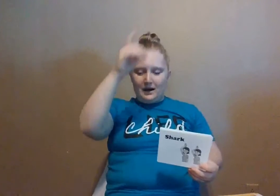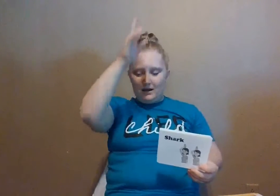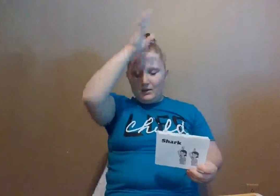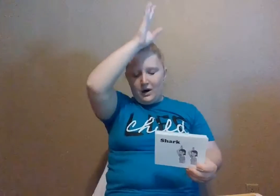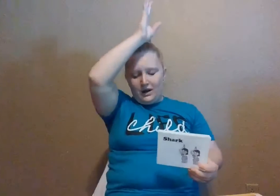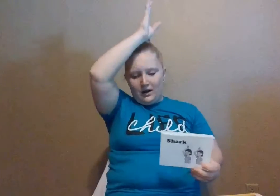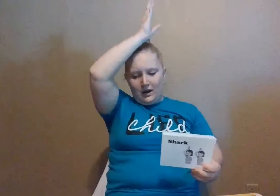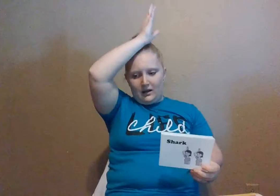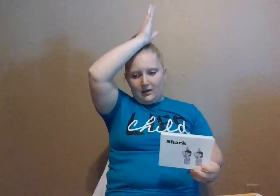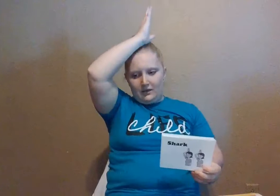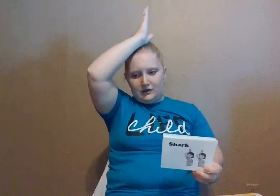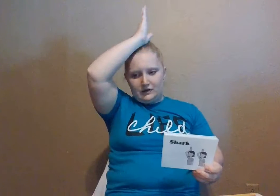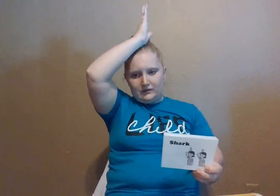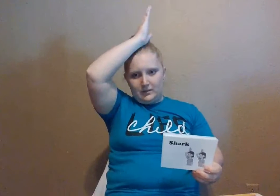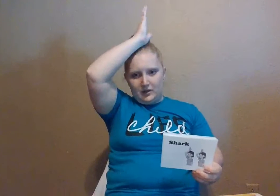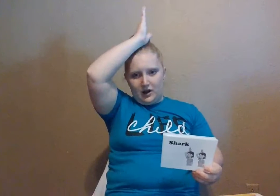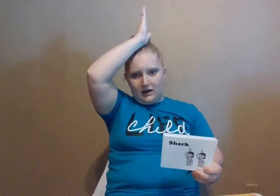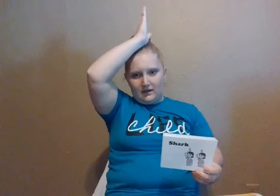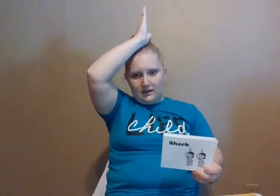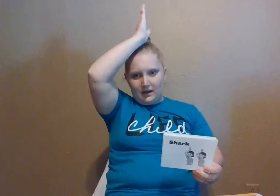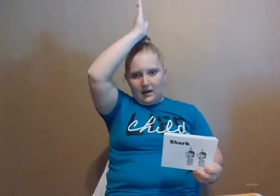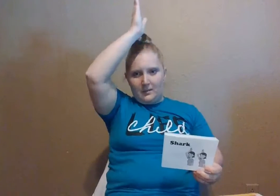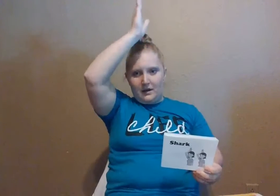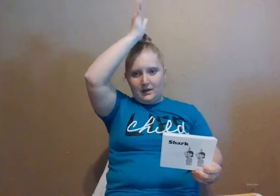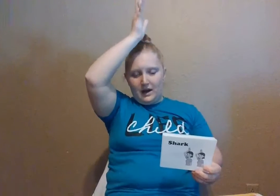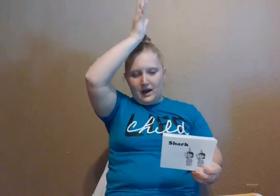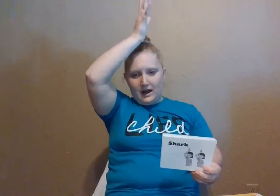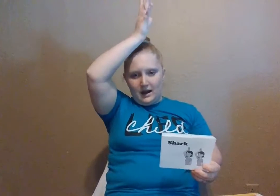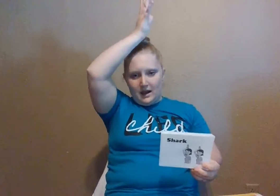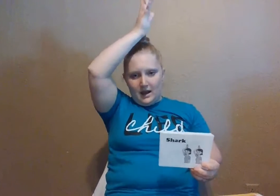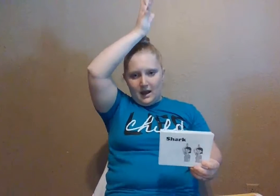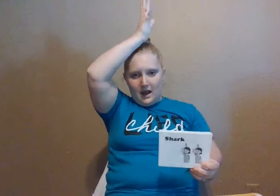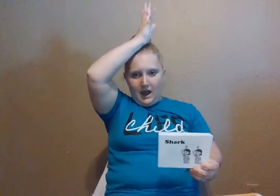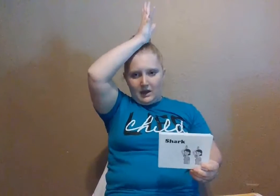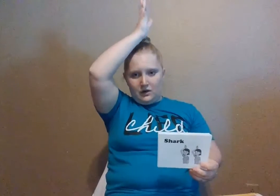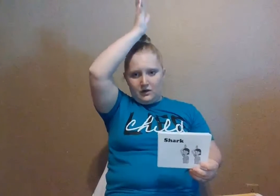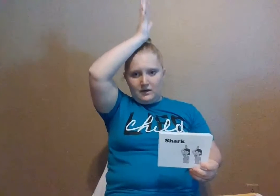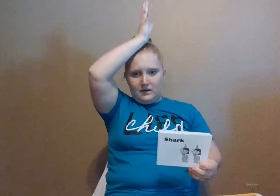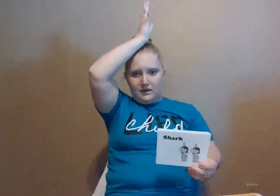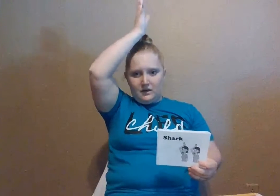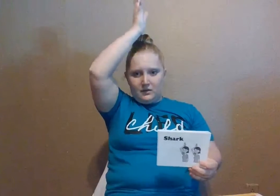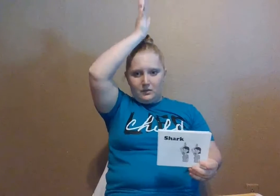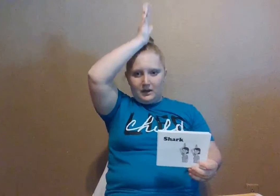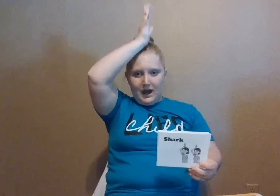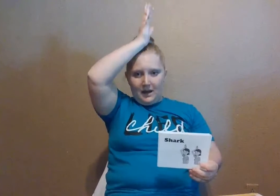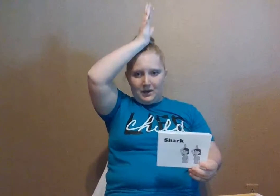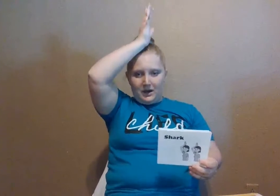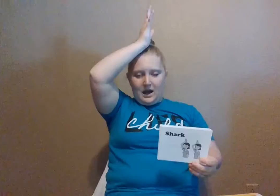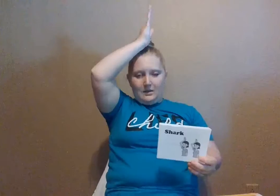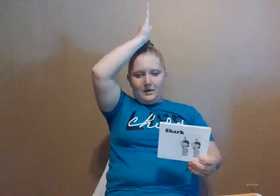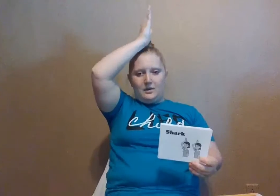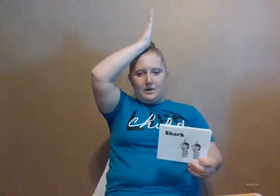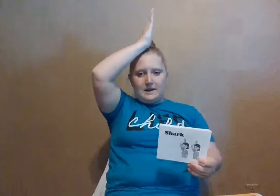of the water from sharks above your head, and you just tap your head with your